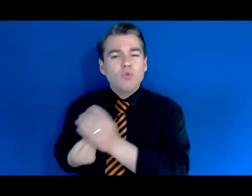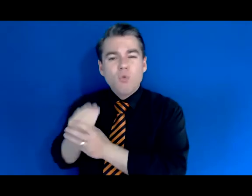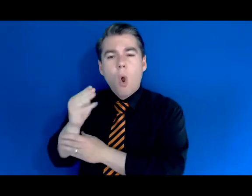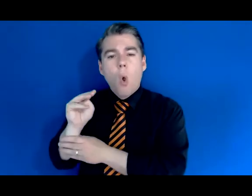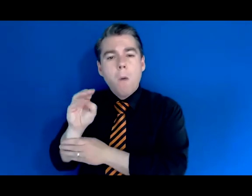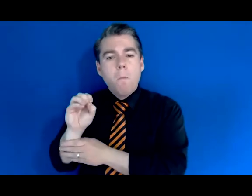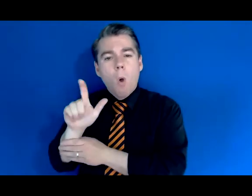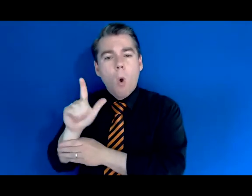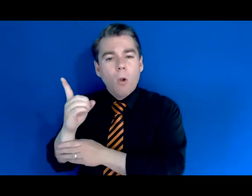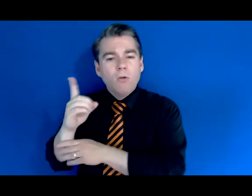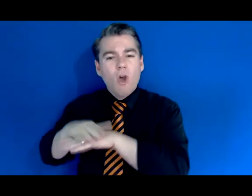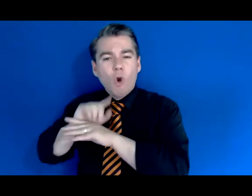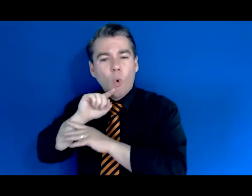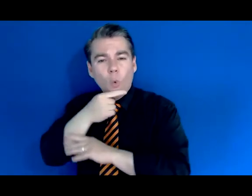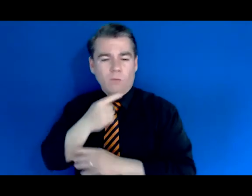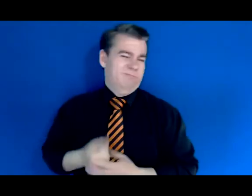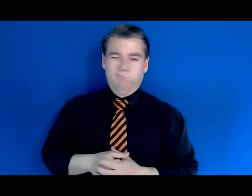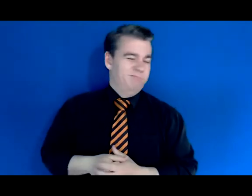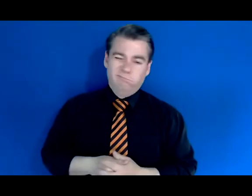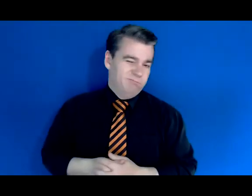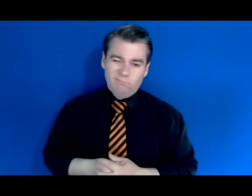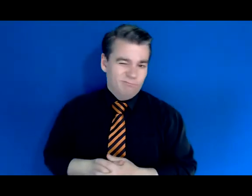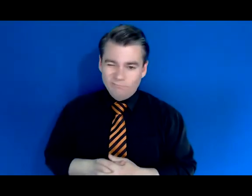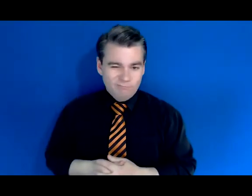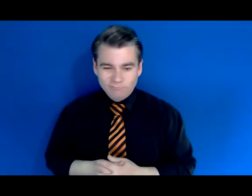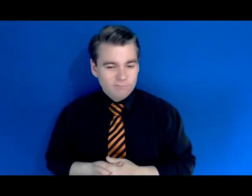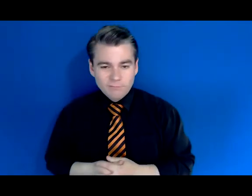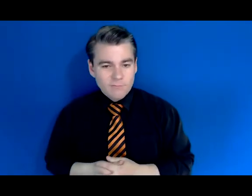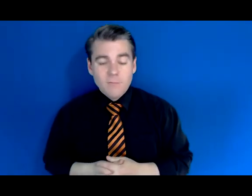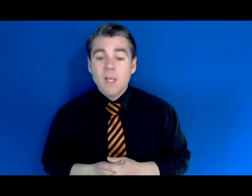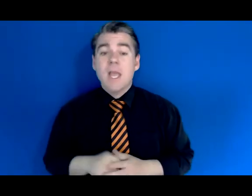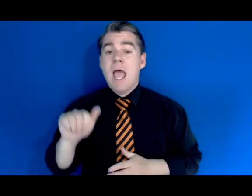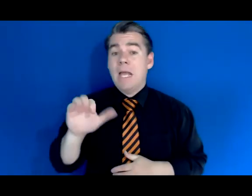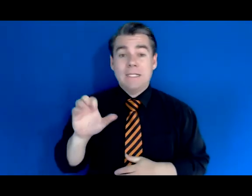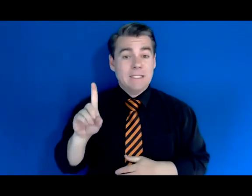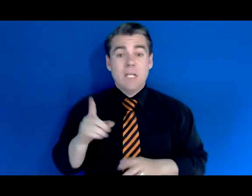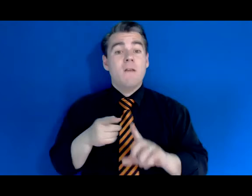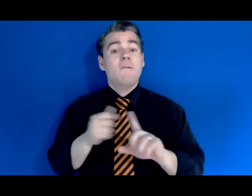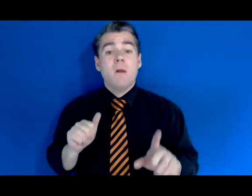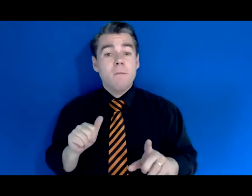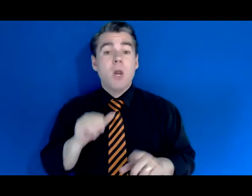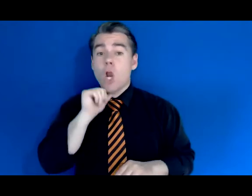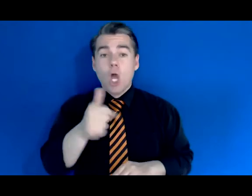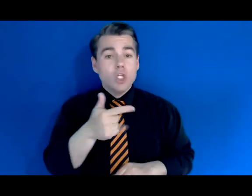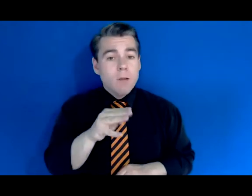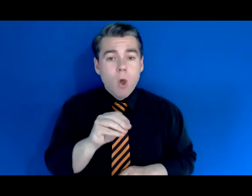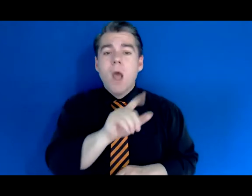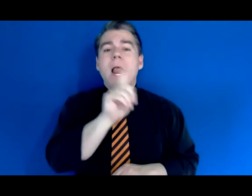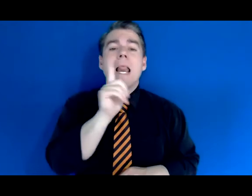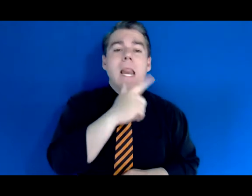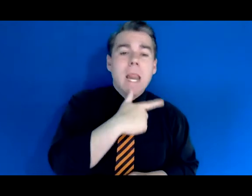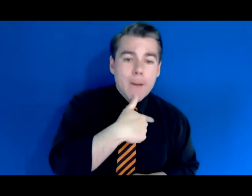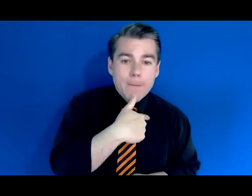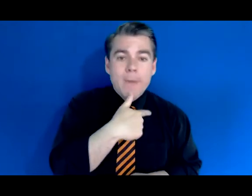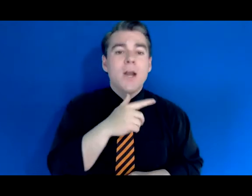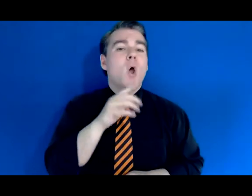GMO corn. So the citric acid is derived from non-GMO lemons and oranges. Yay